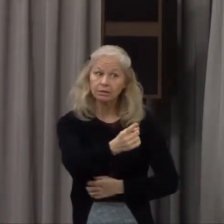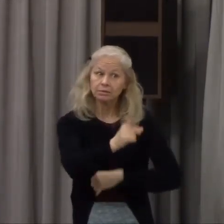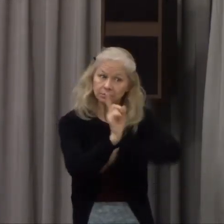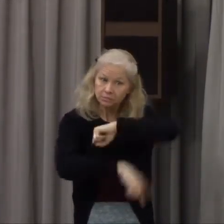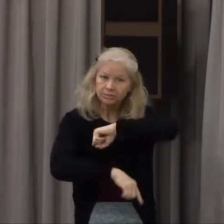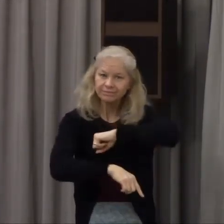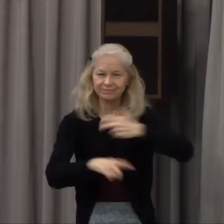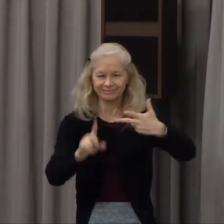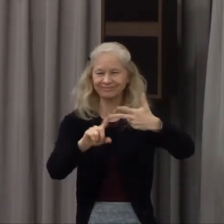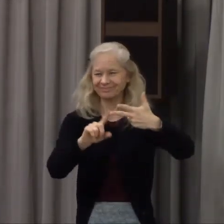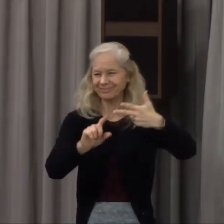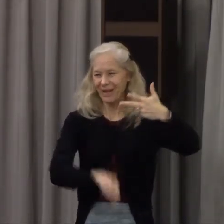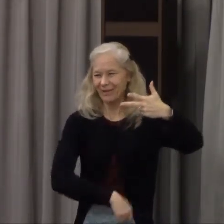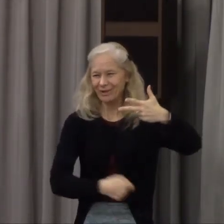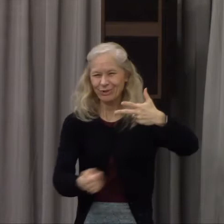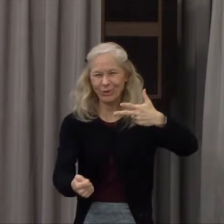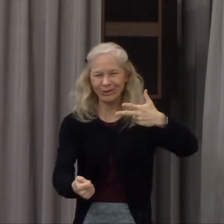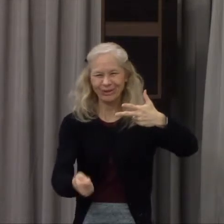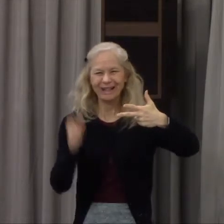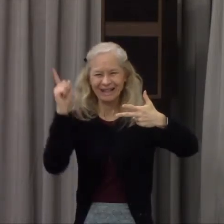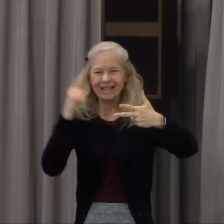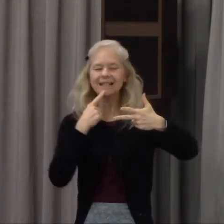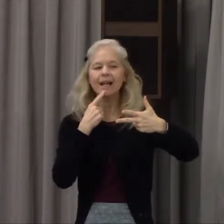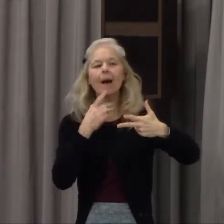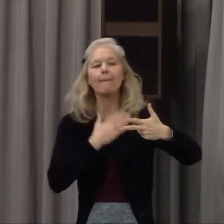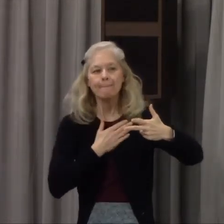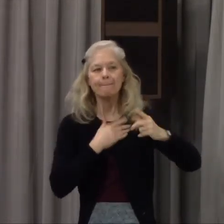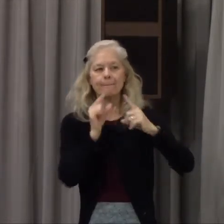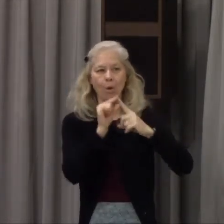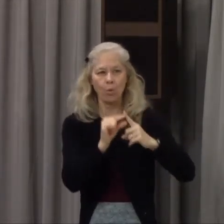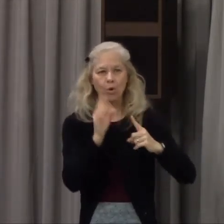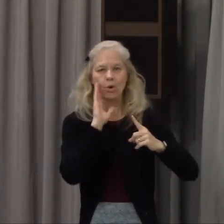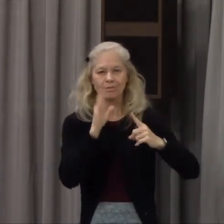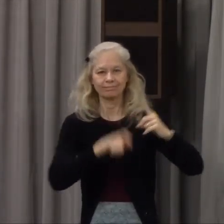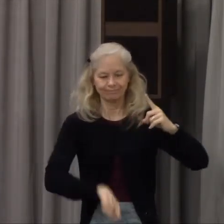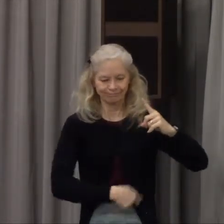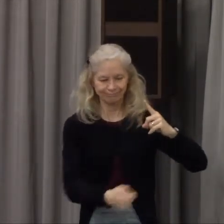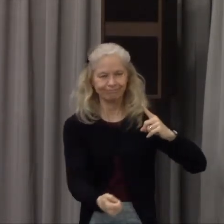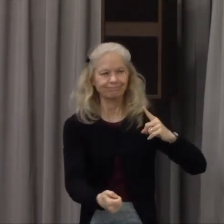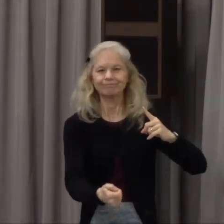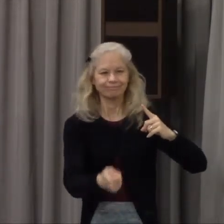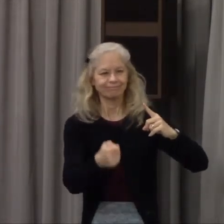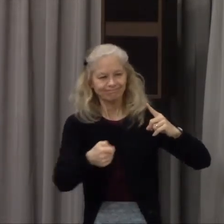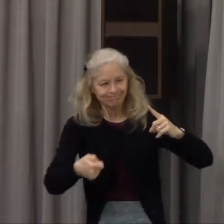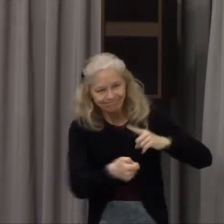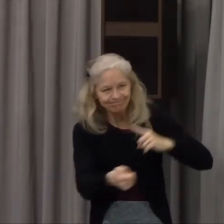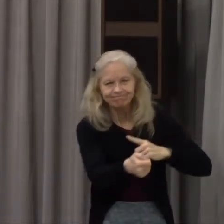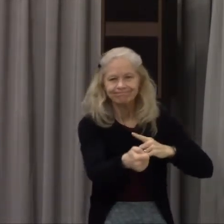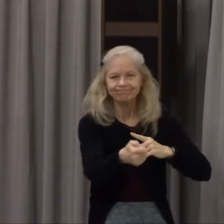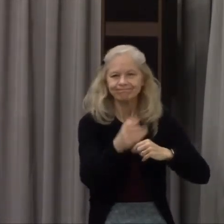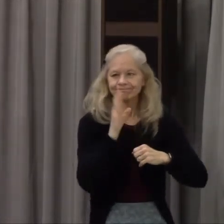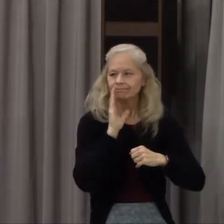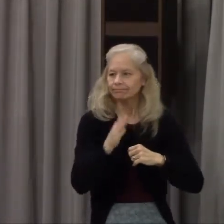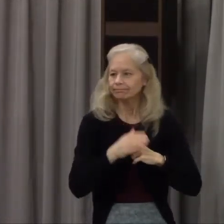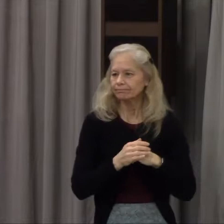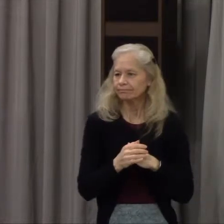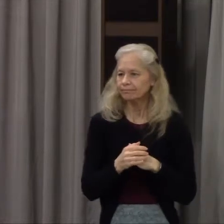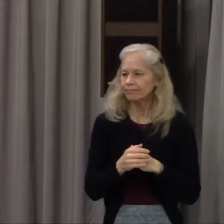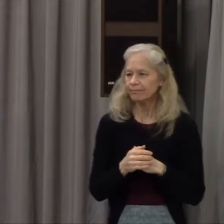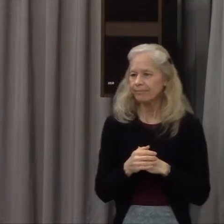sword. By the way, are we just to do whatever we want? Absolutely not.